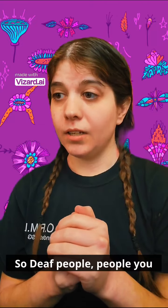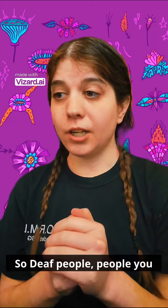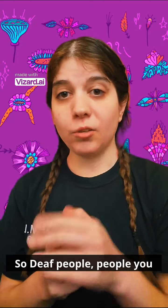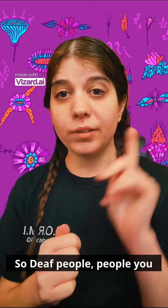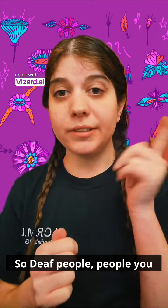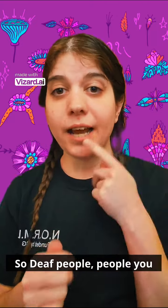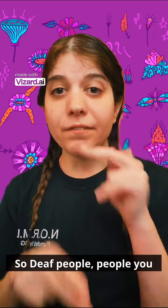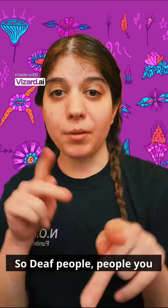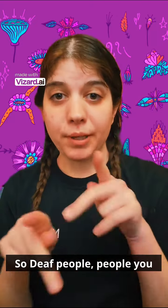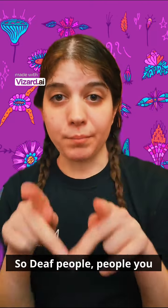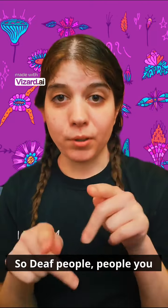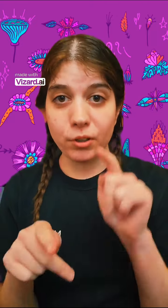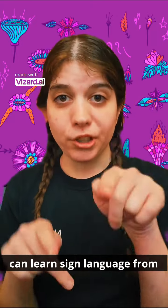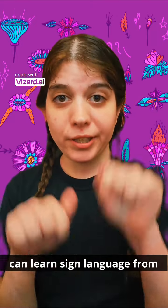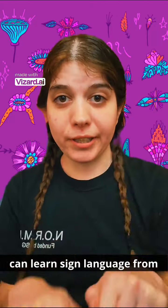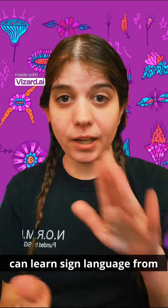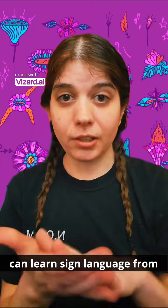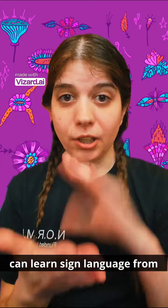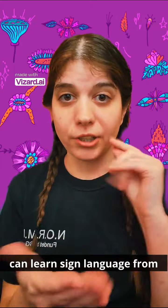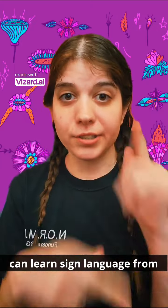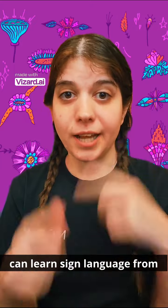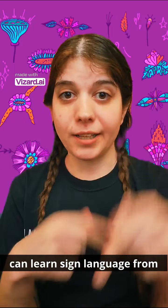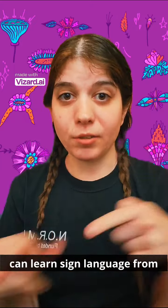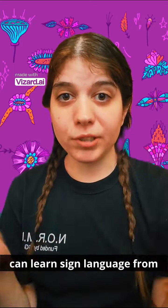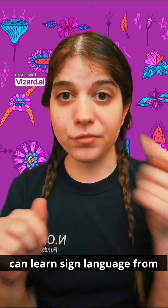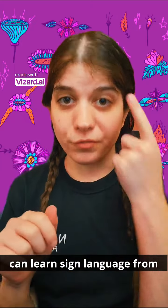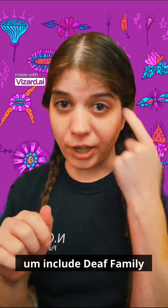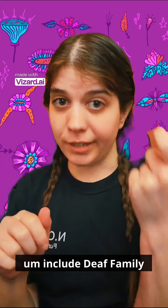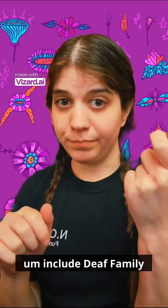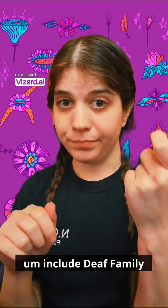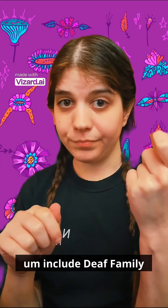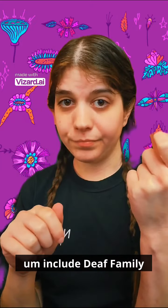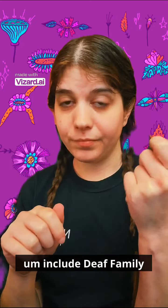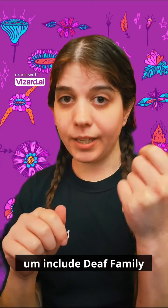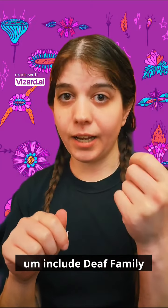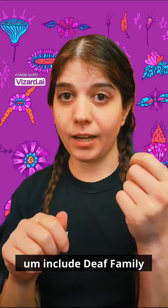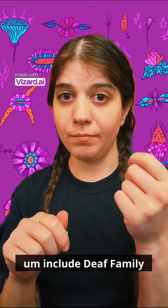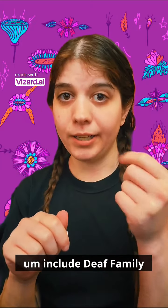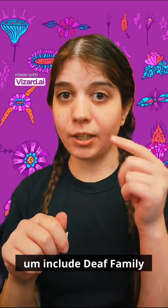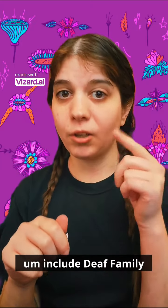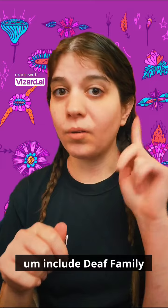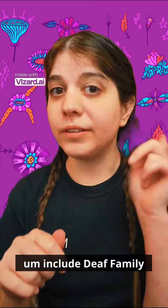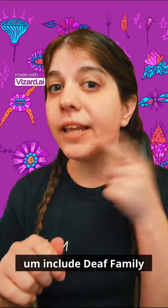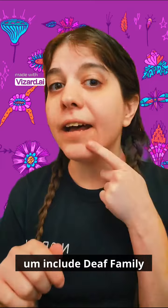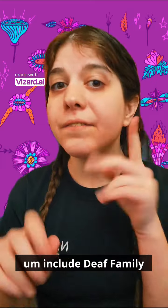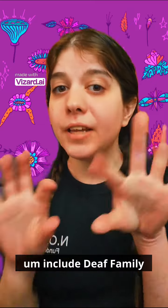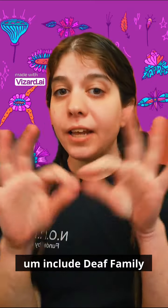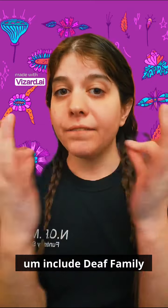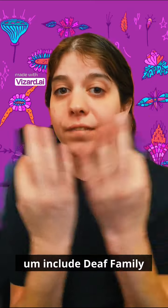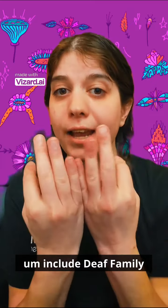So deaf people you can learn sign language from include Deaf